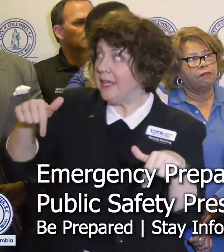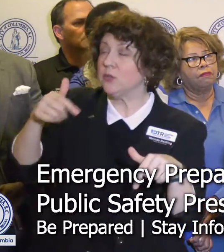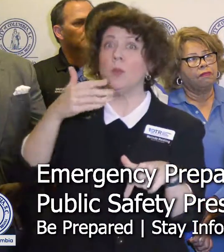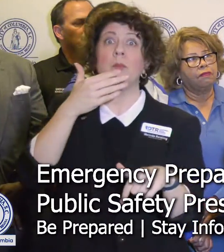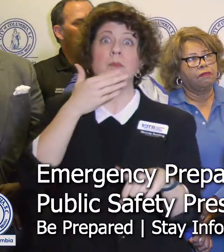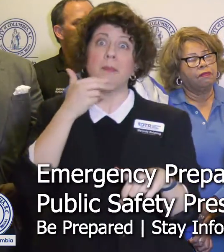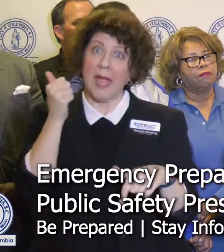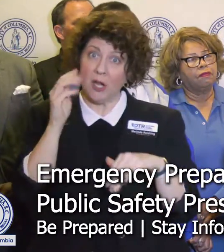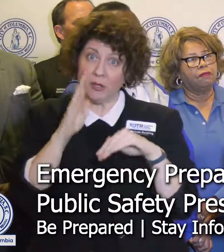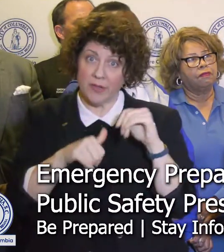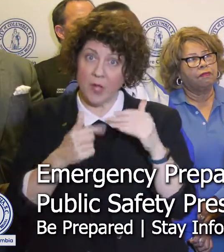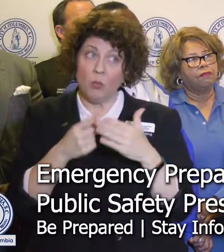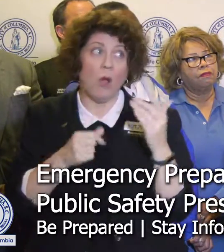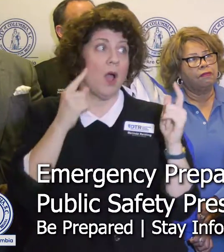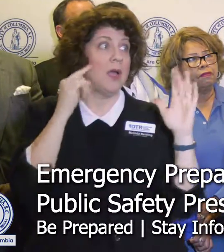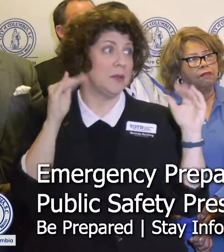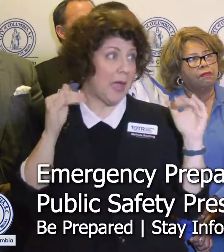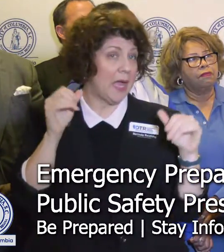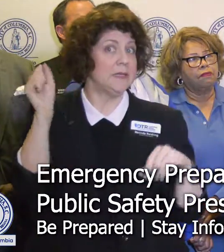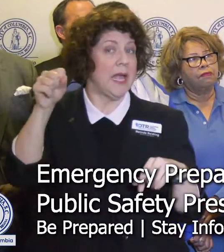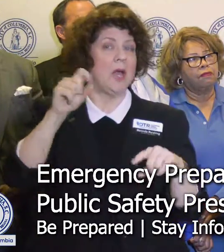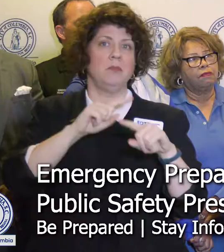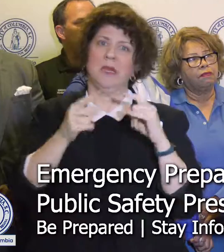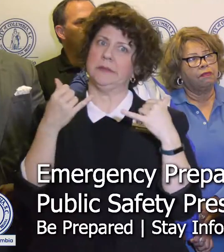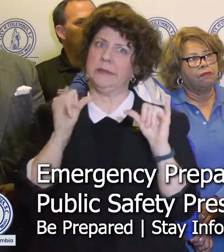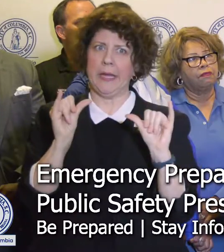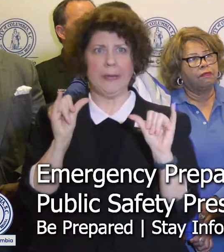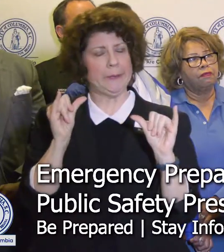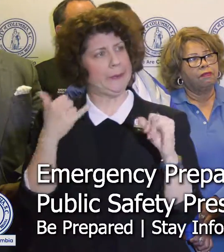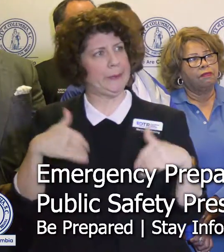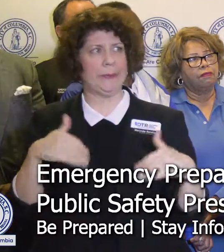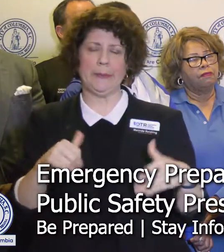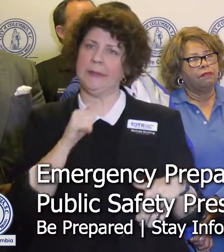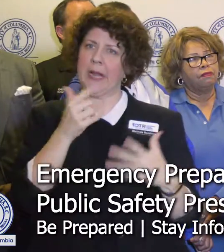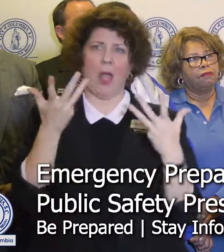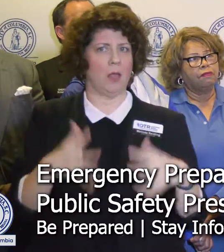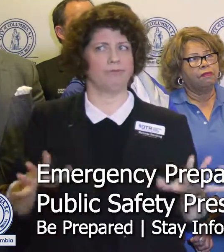expected at this point, but we've got a long way to go before we